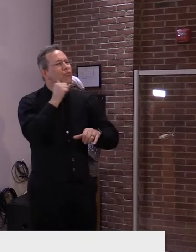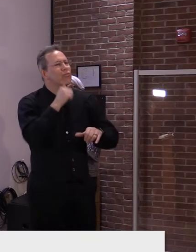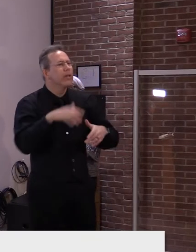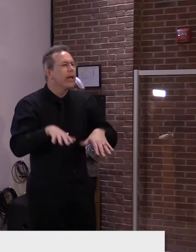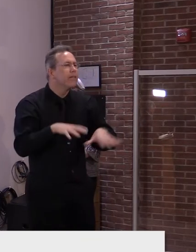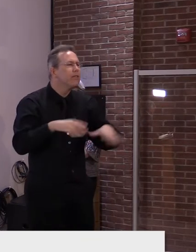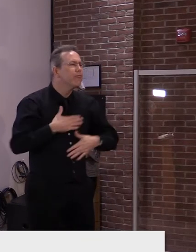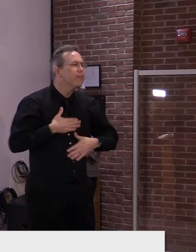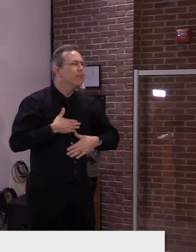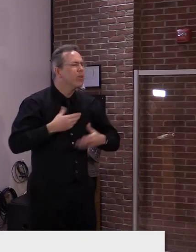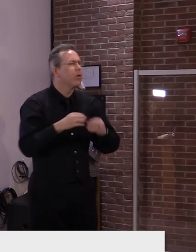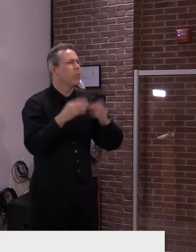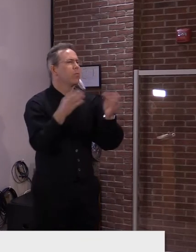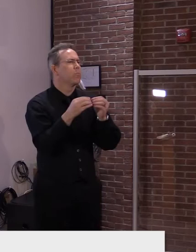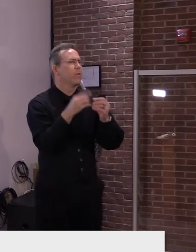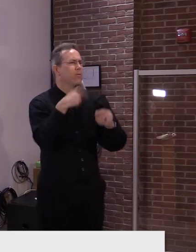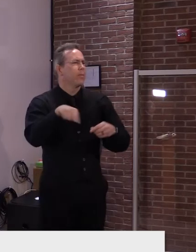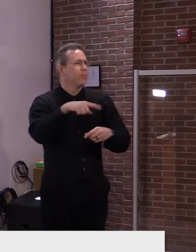well.